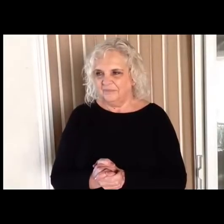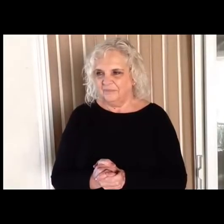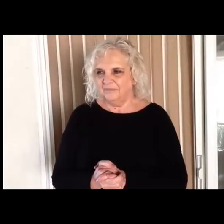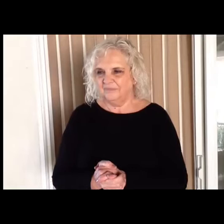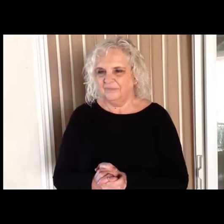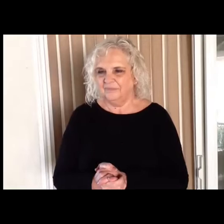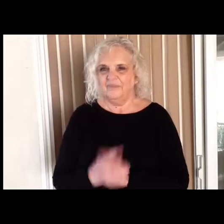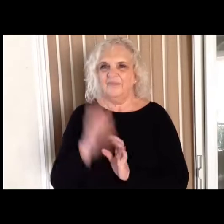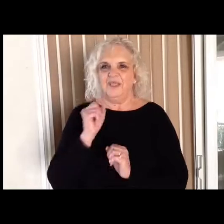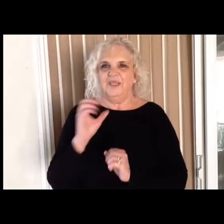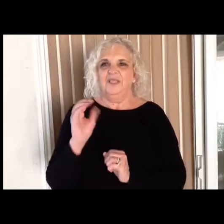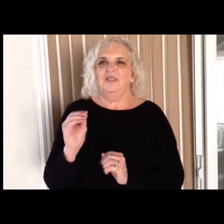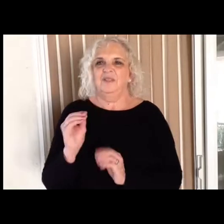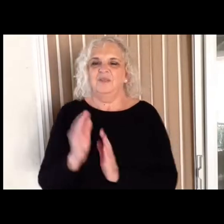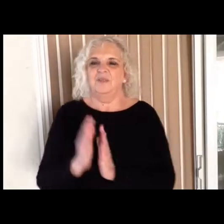So,